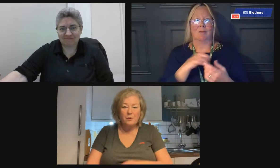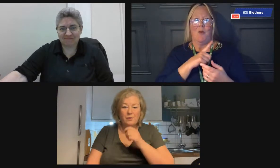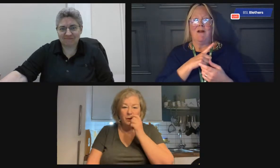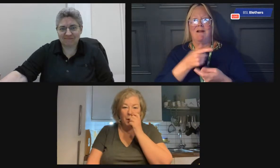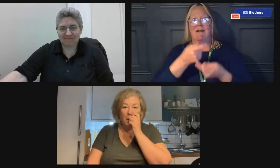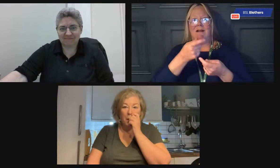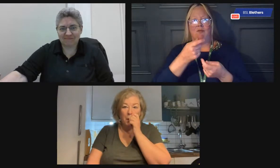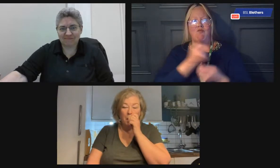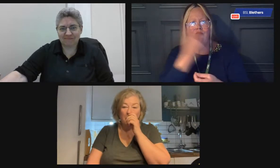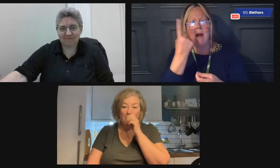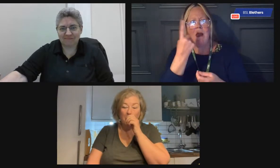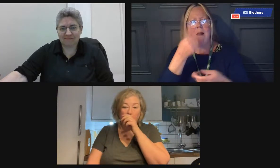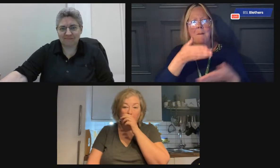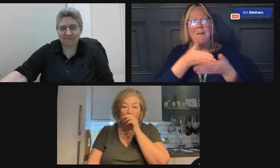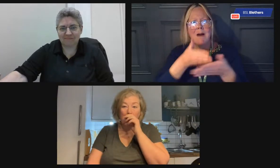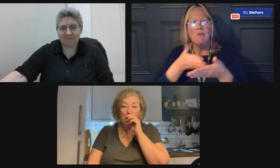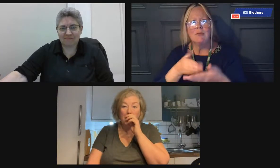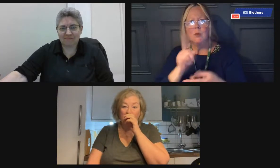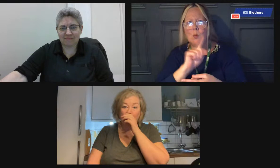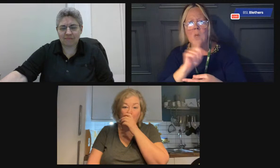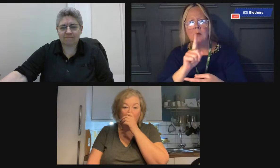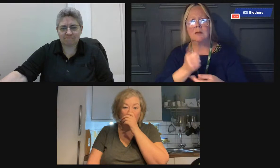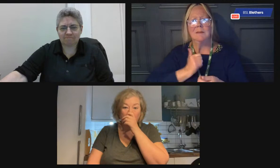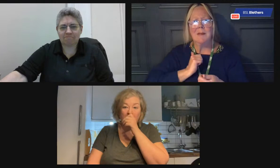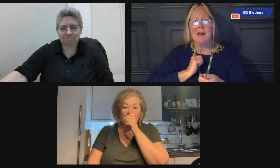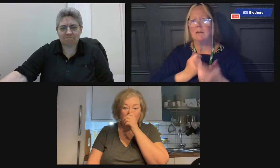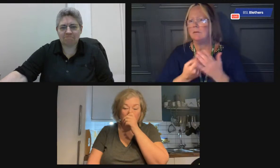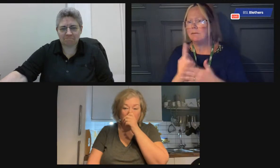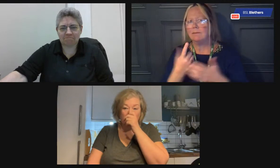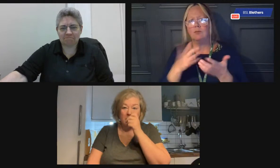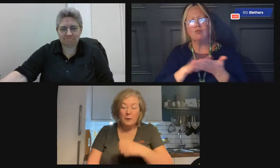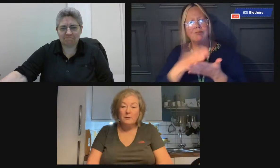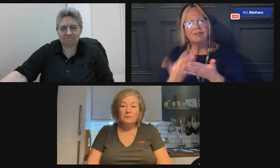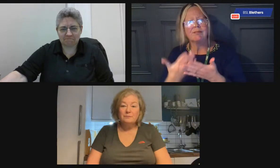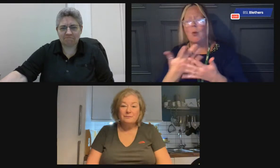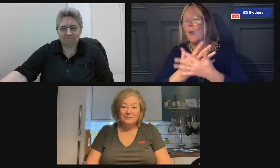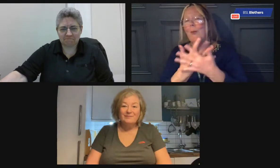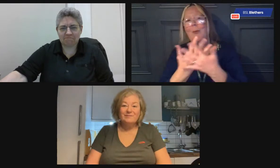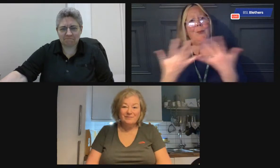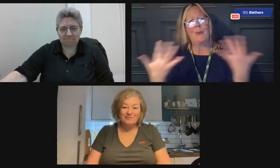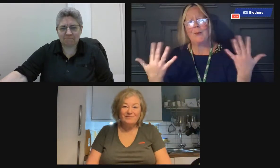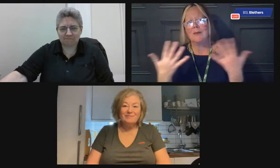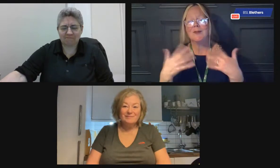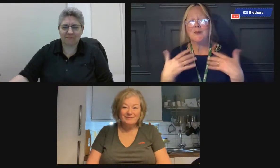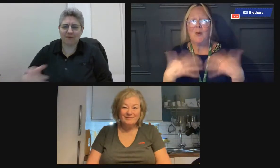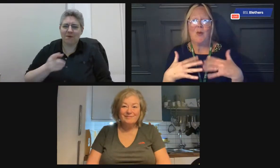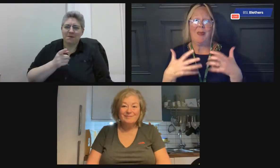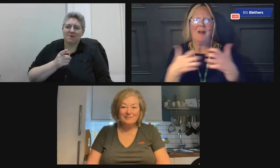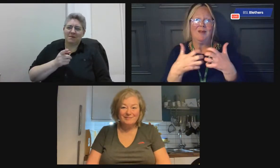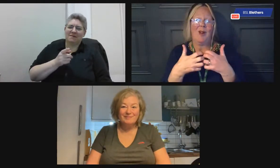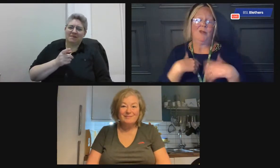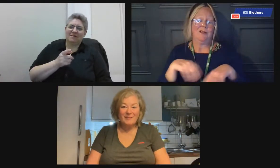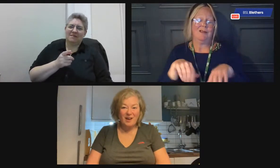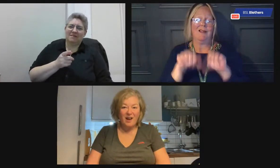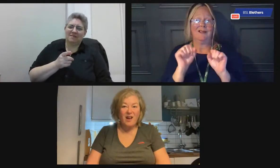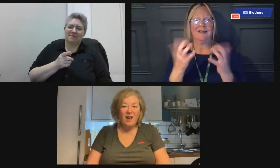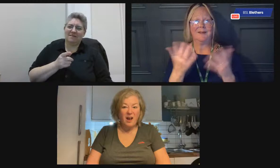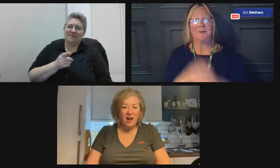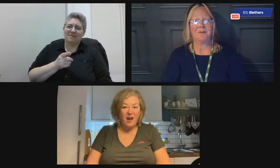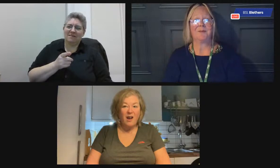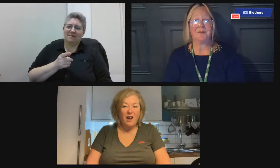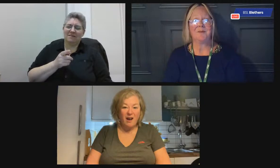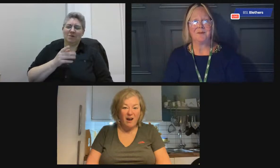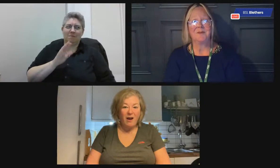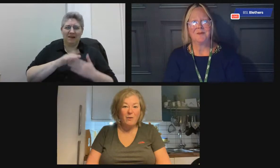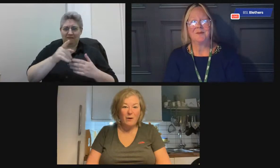eyes. So that's when I realized there were all these barriers, both to